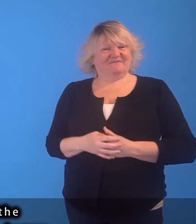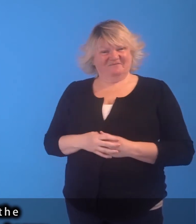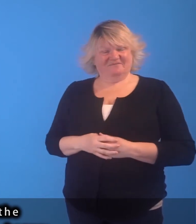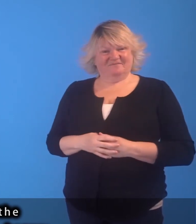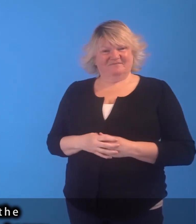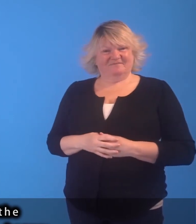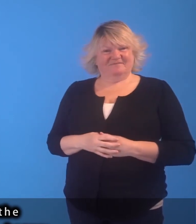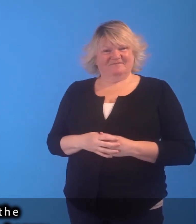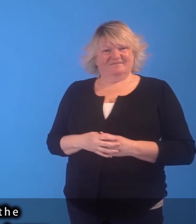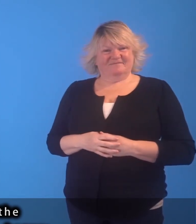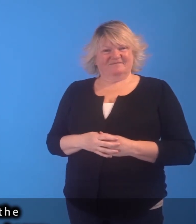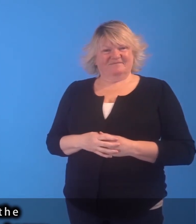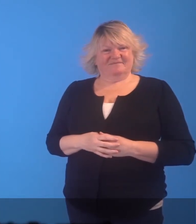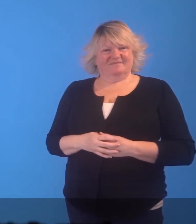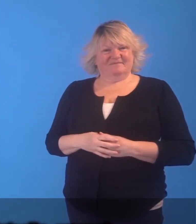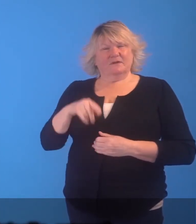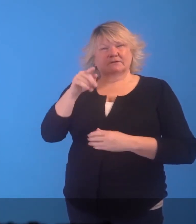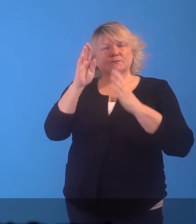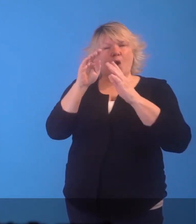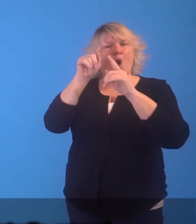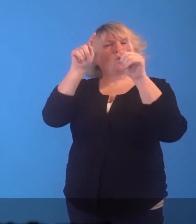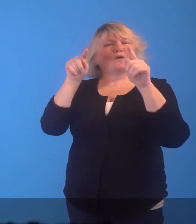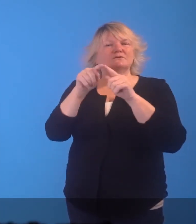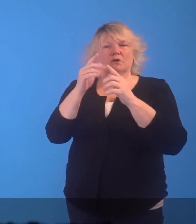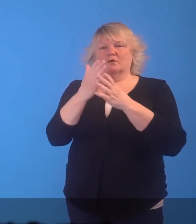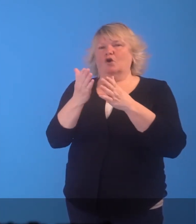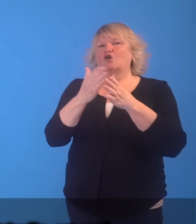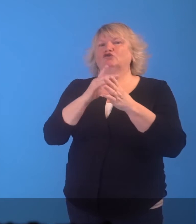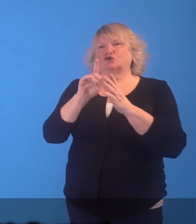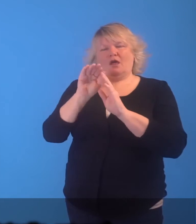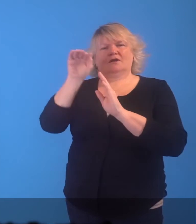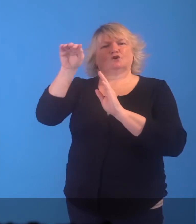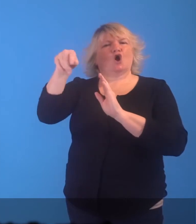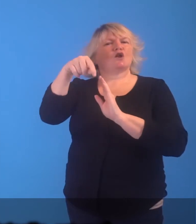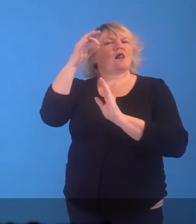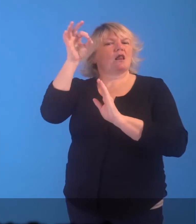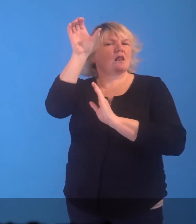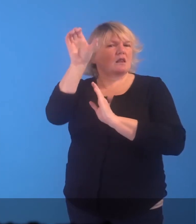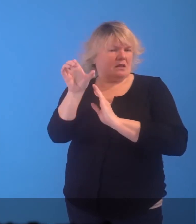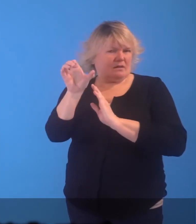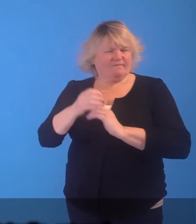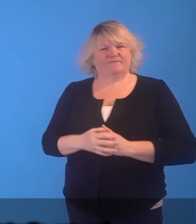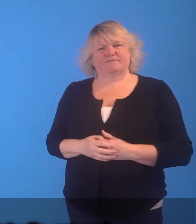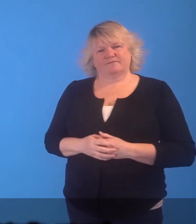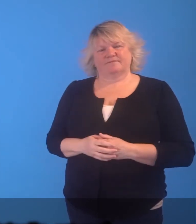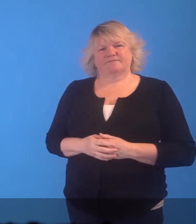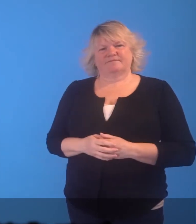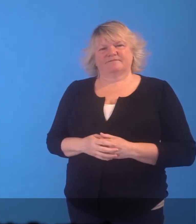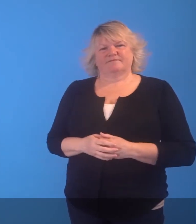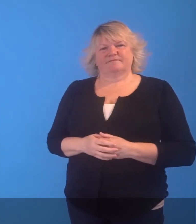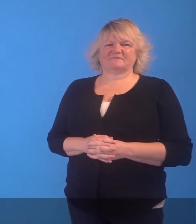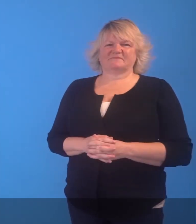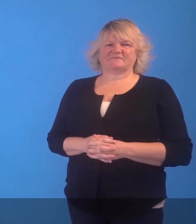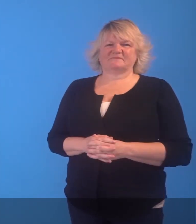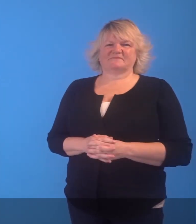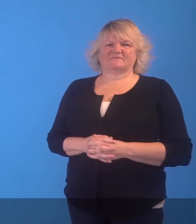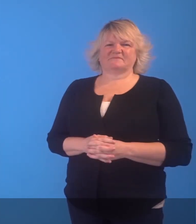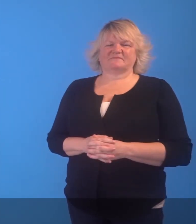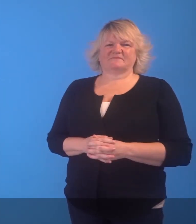The oak room would have been used as a less formal sitting room after smaller dinners,